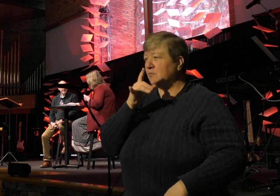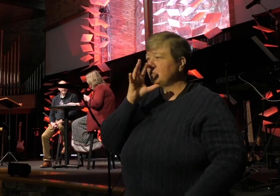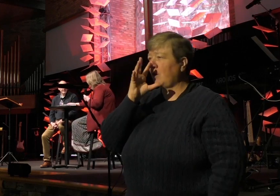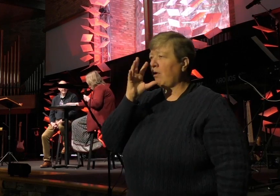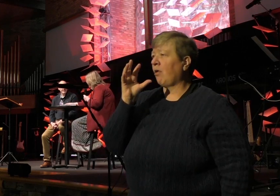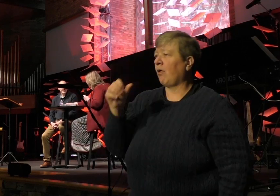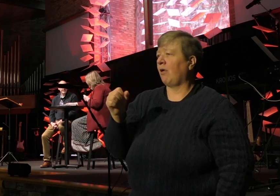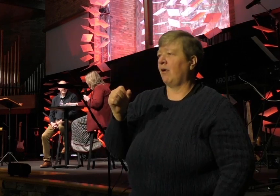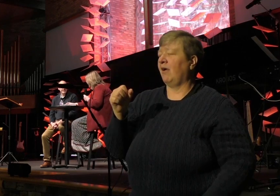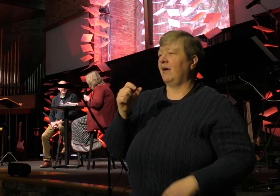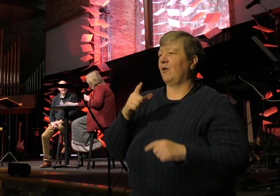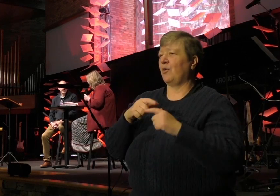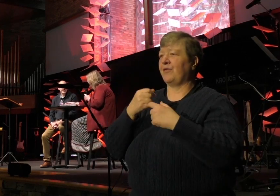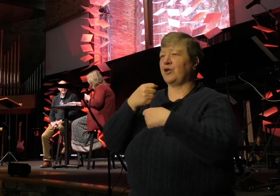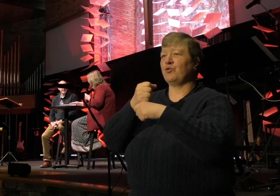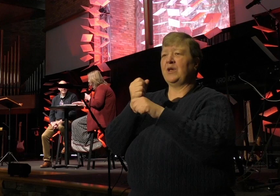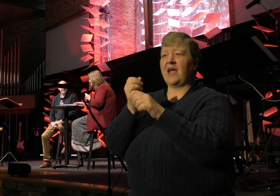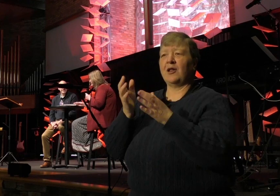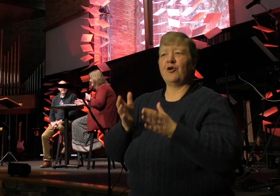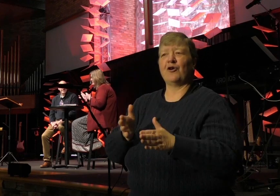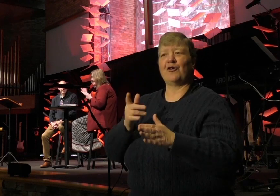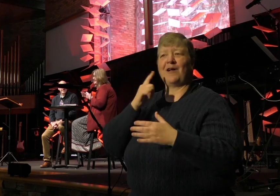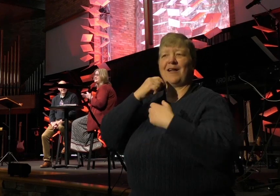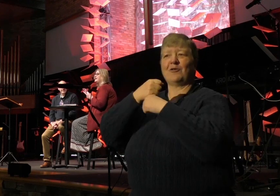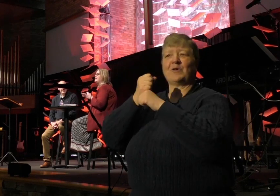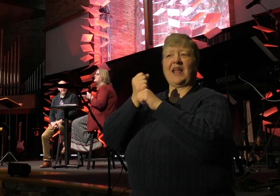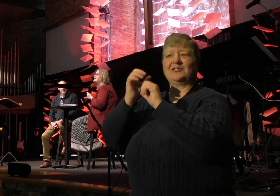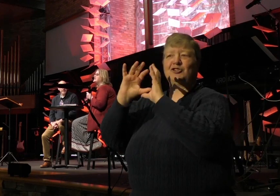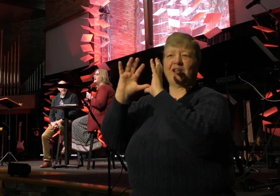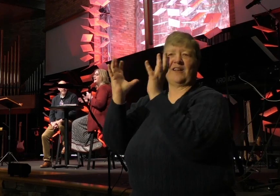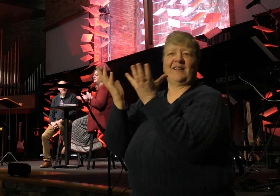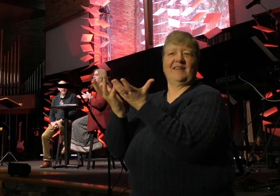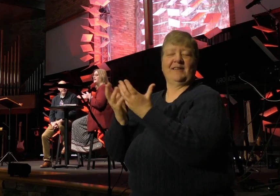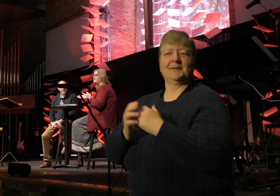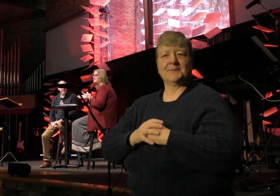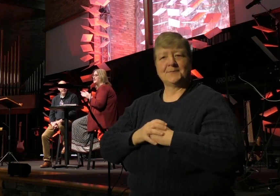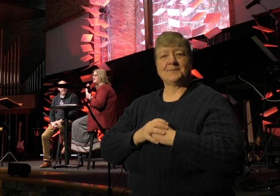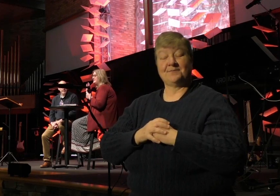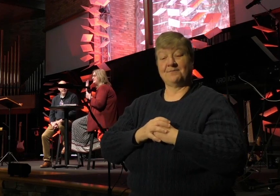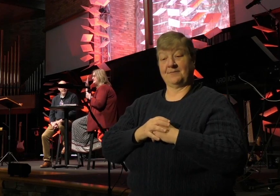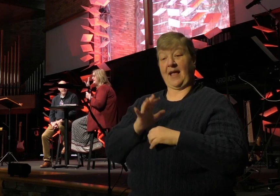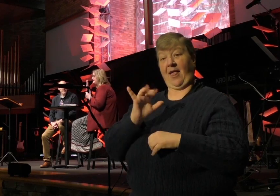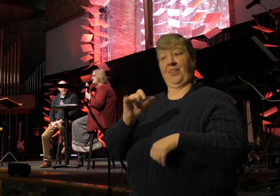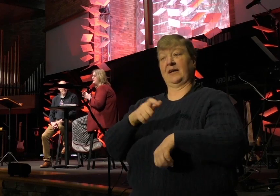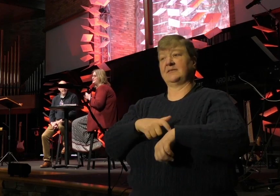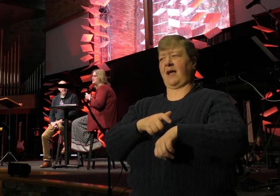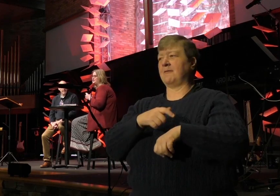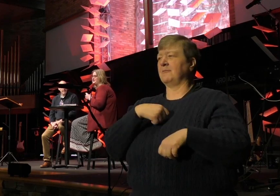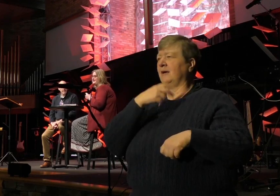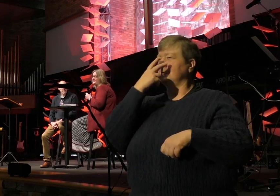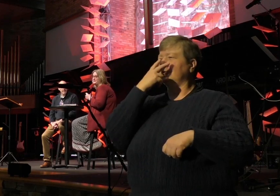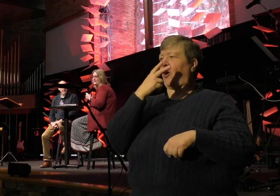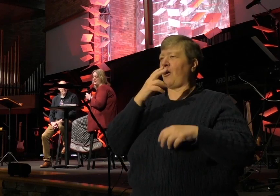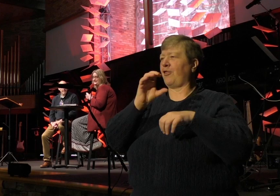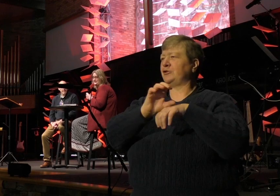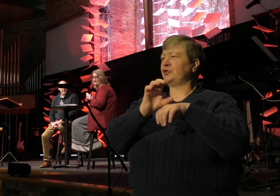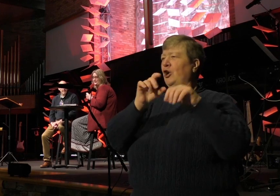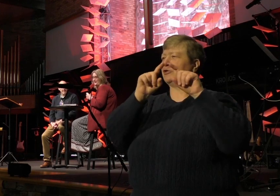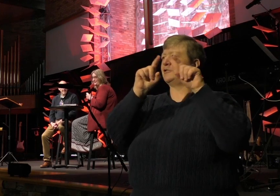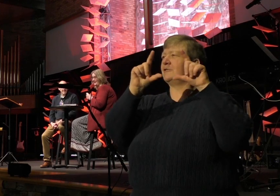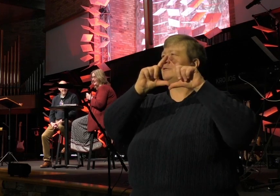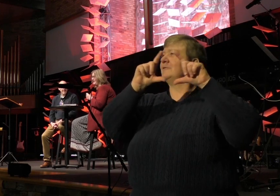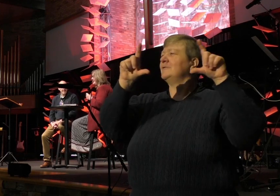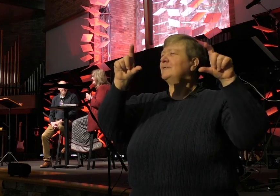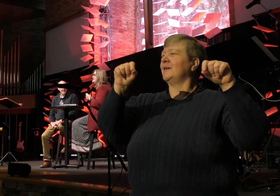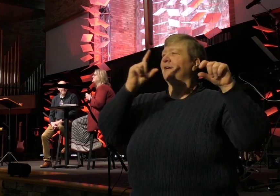her creator and by creation at that time. Around that time, I saw the sign on the side of the church, I think it was around Easter,